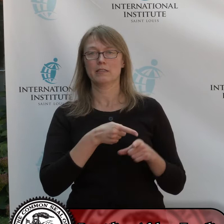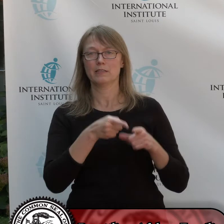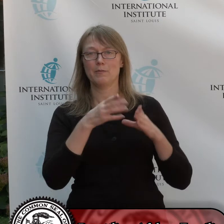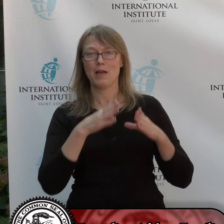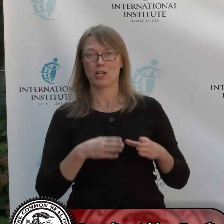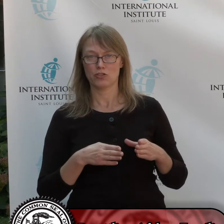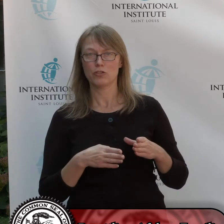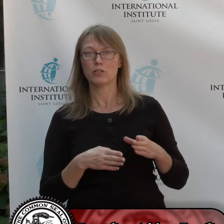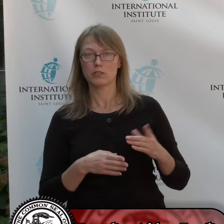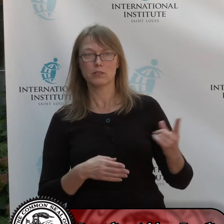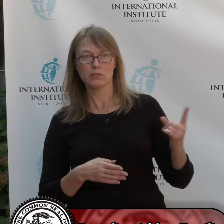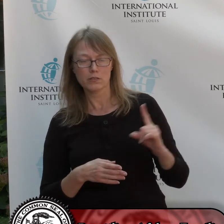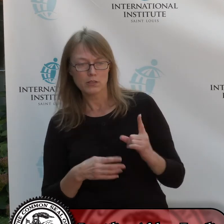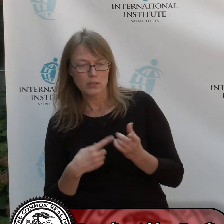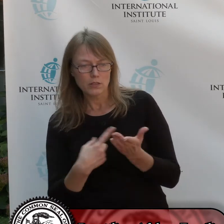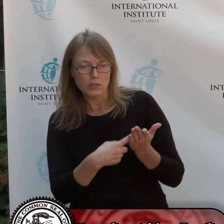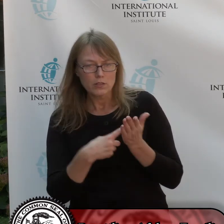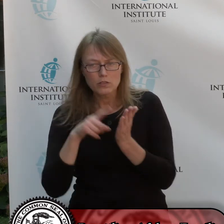inventory on housing.